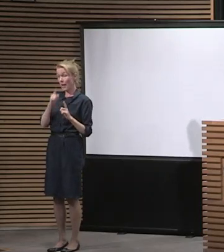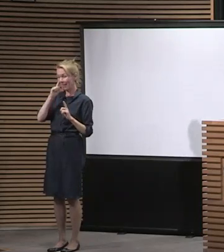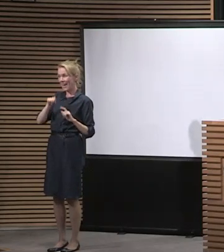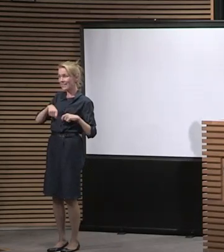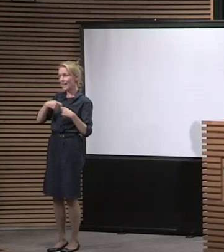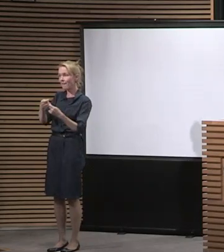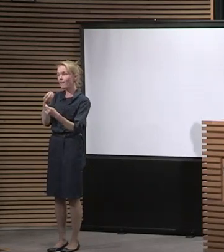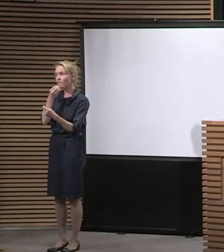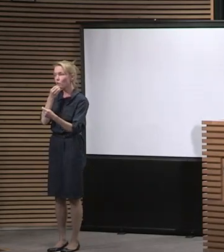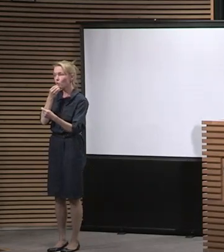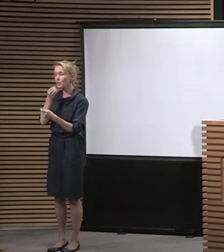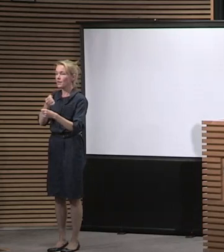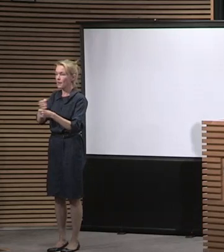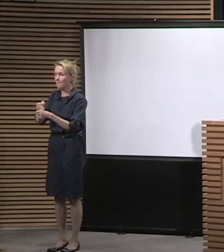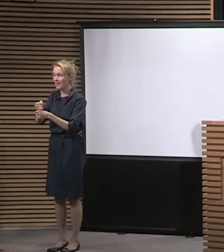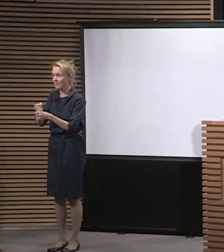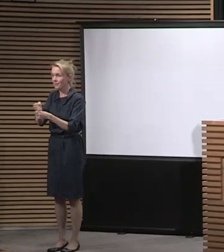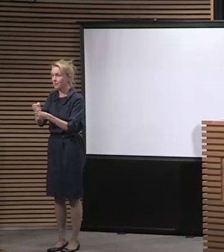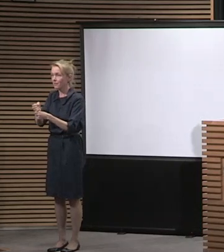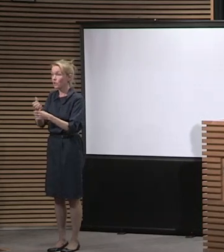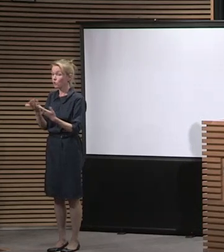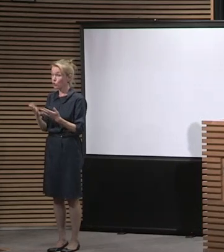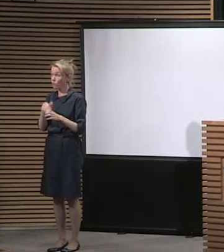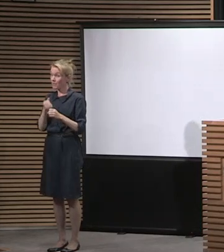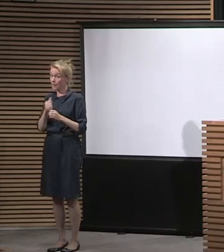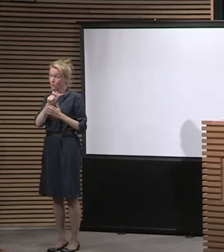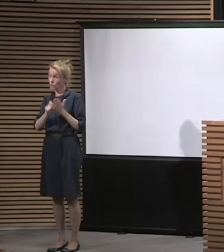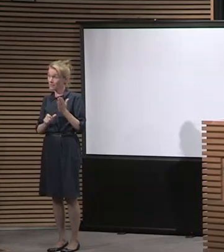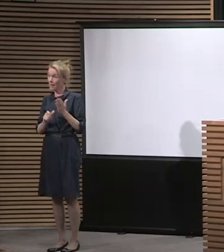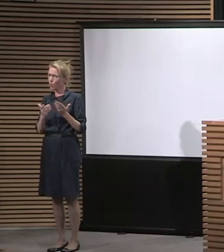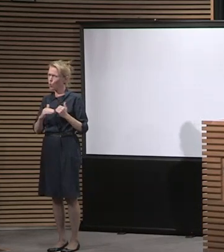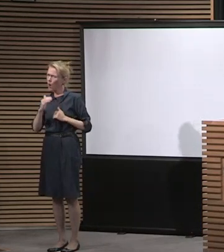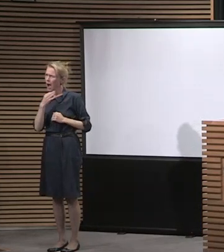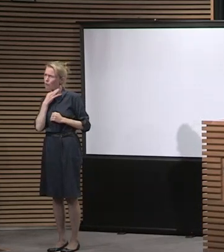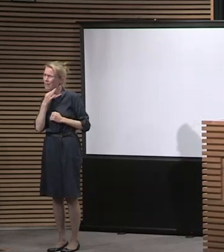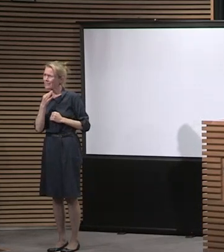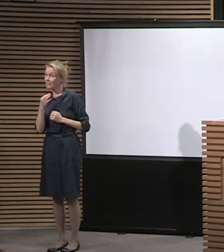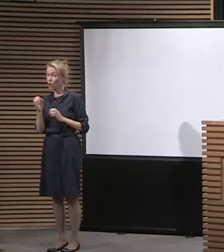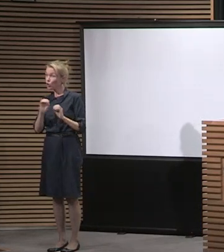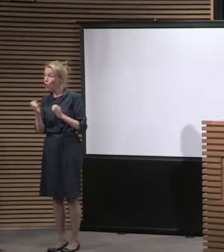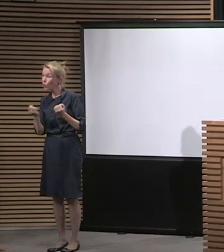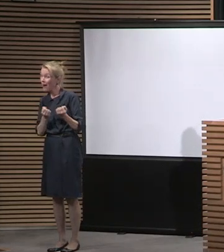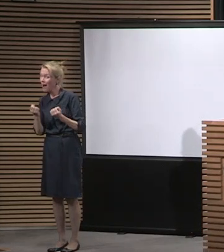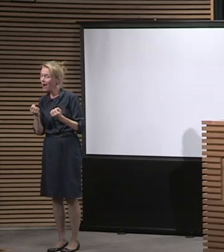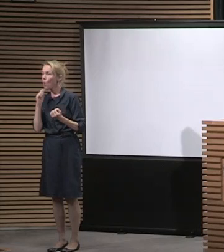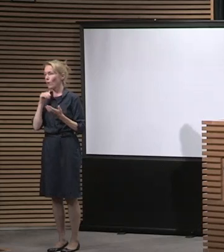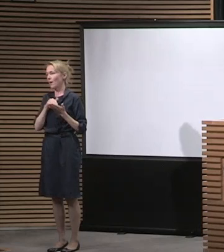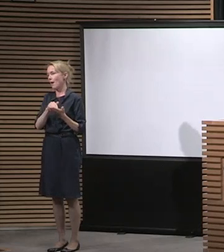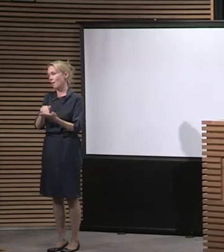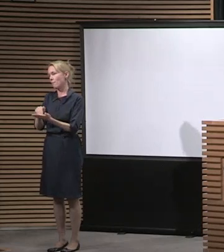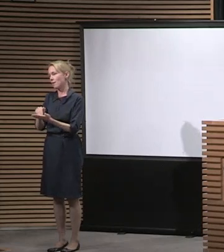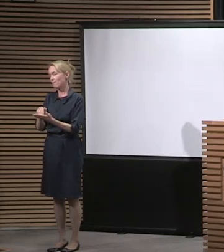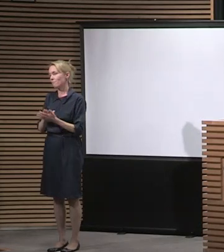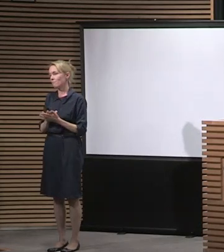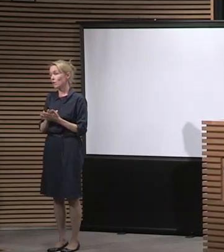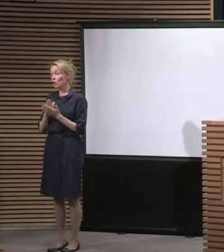particularly assist the disabled, at-risk groups and people without access to their own transport. These services are intended